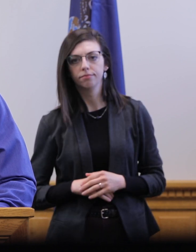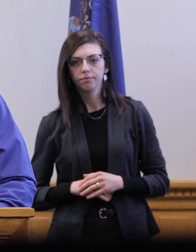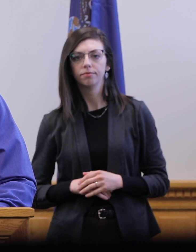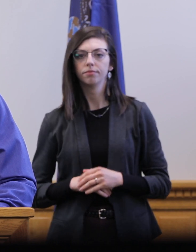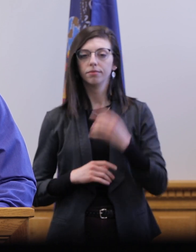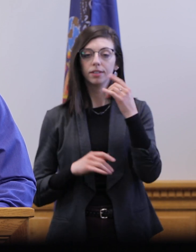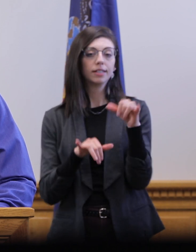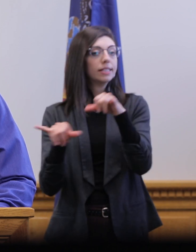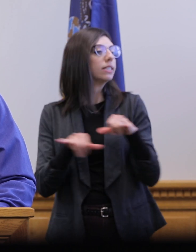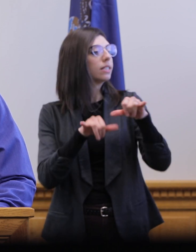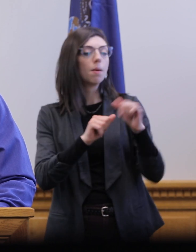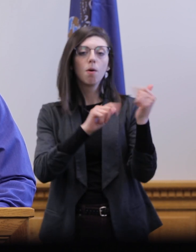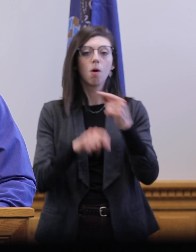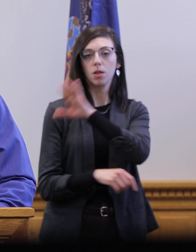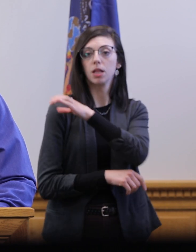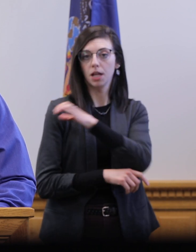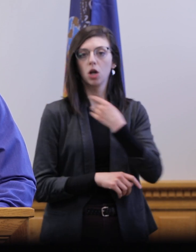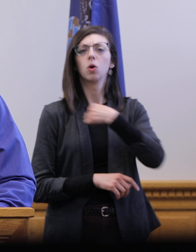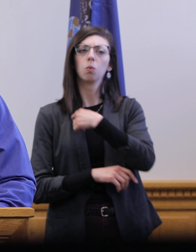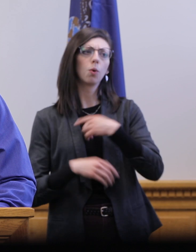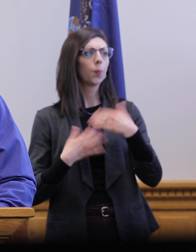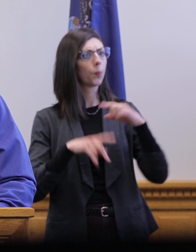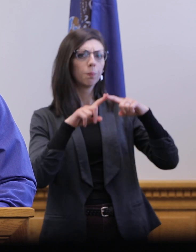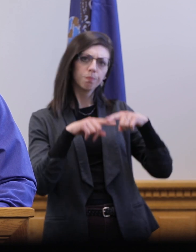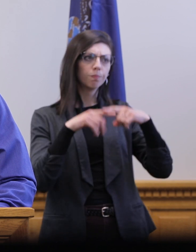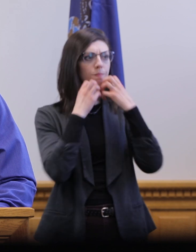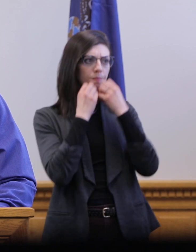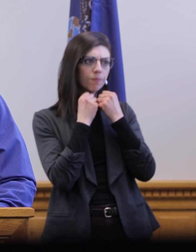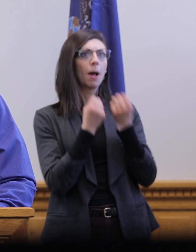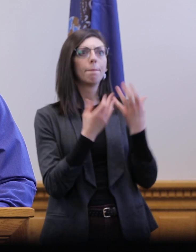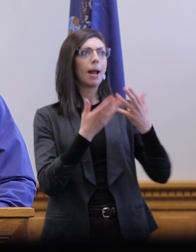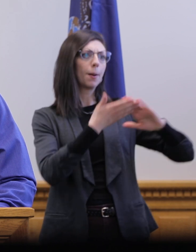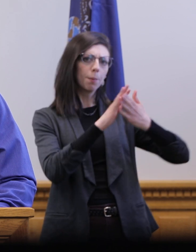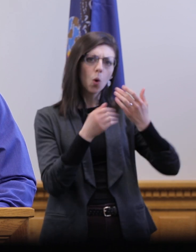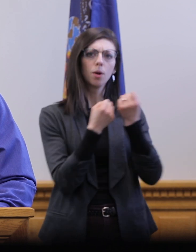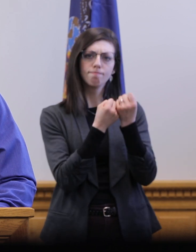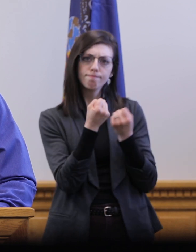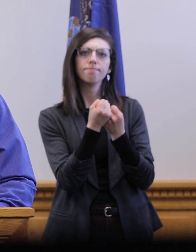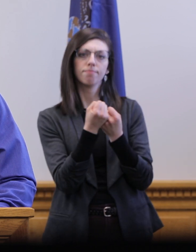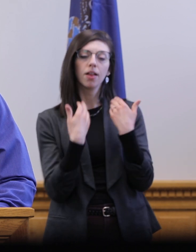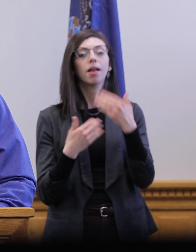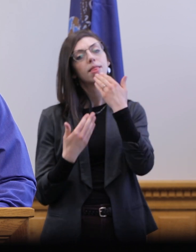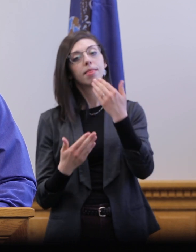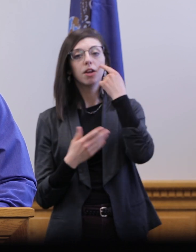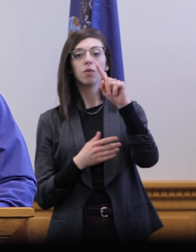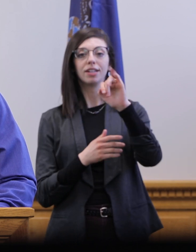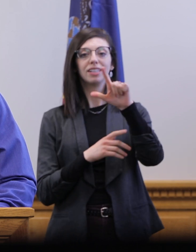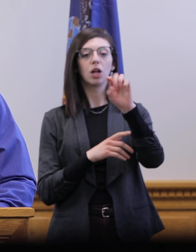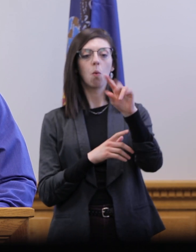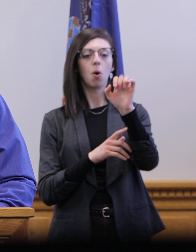As with all our clinics, we rely on partners and volunteers to be able to serve so many residents. Thank you to the Tailwater